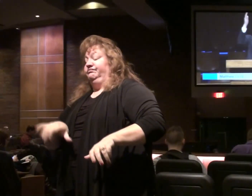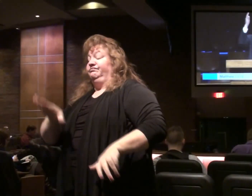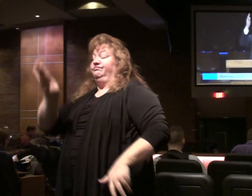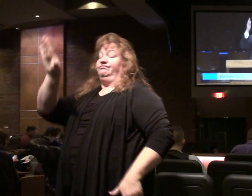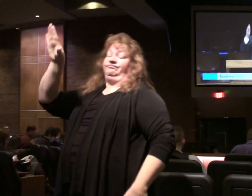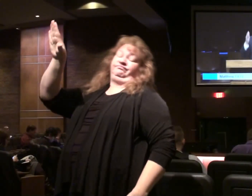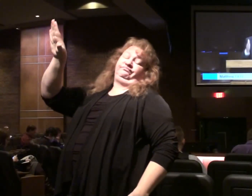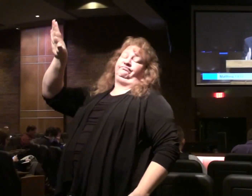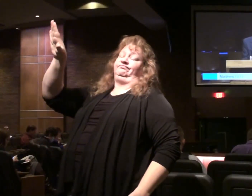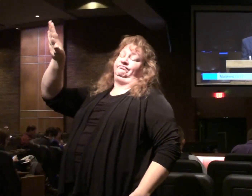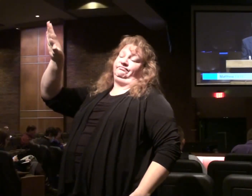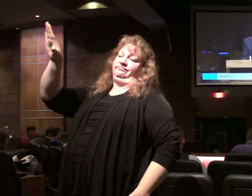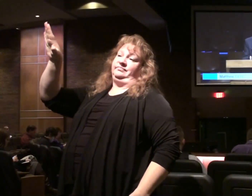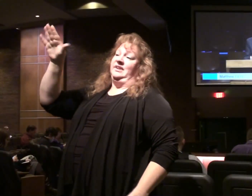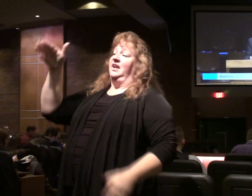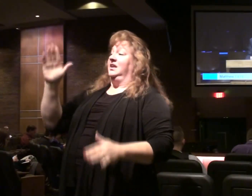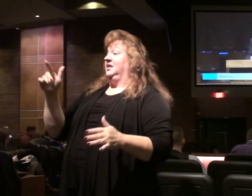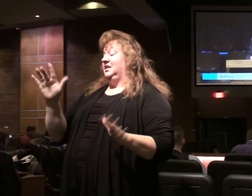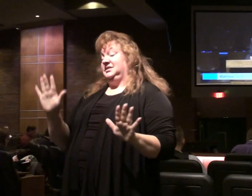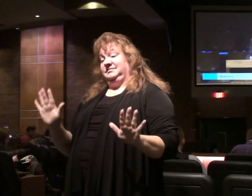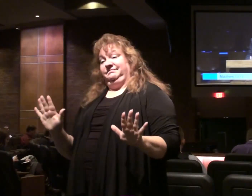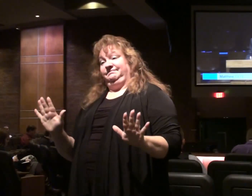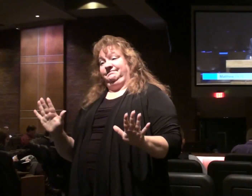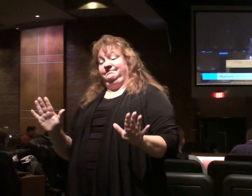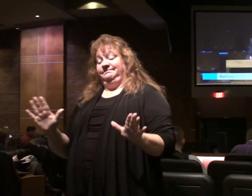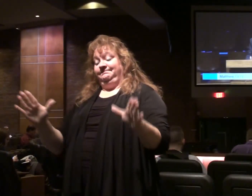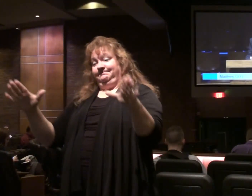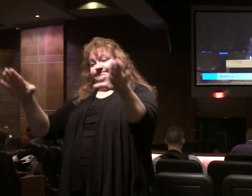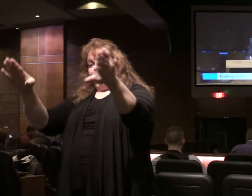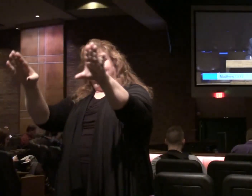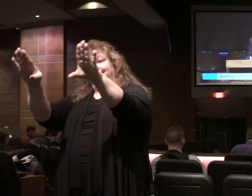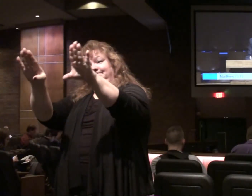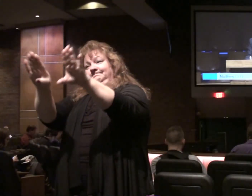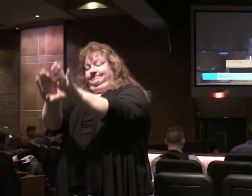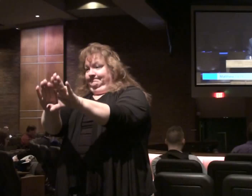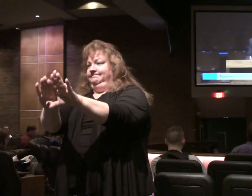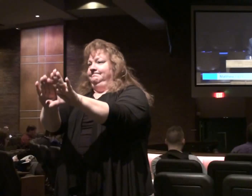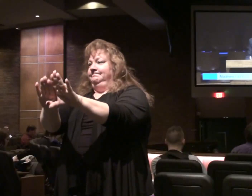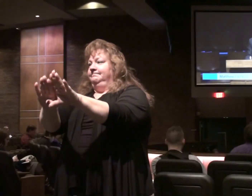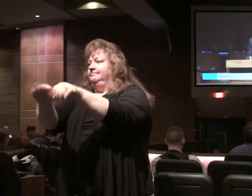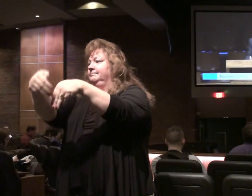and there came a time when God said, now I will close the door.